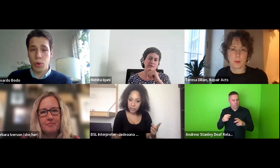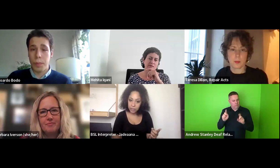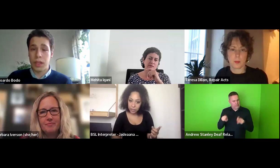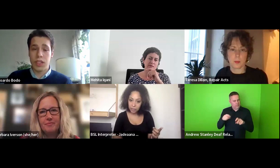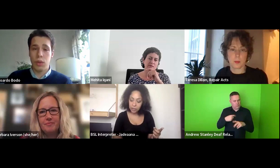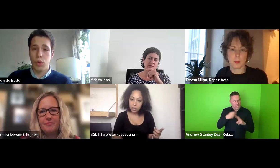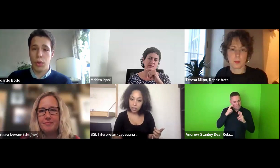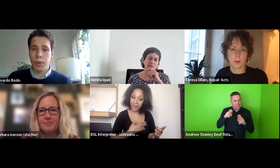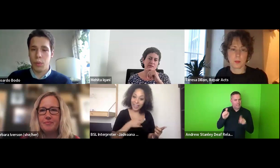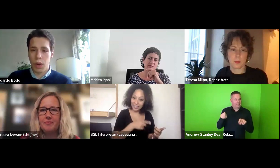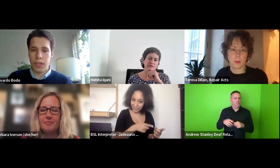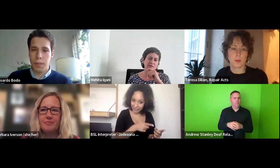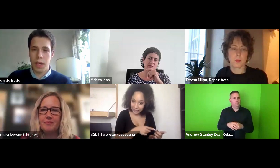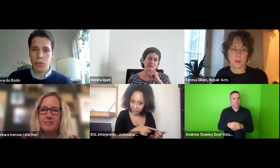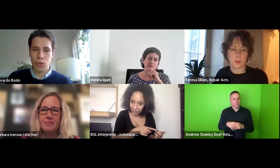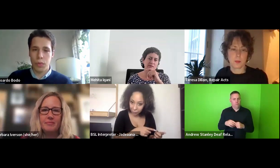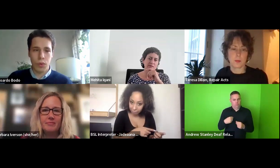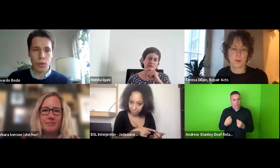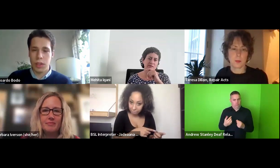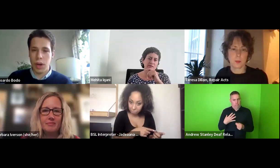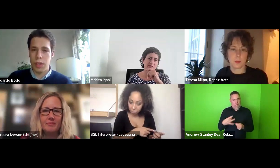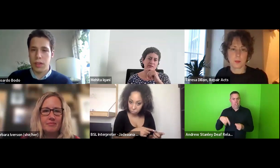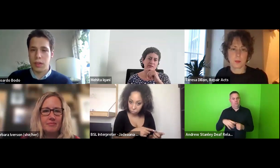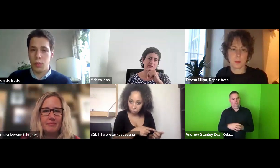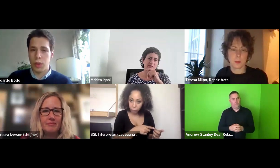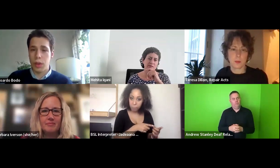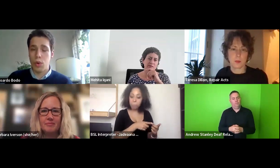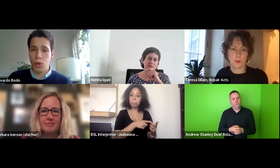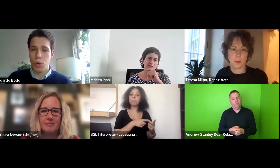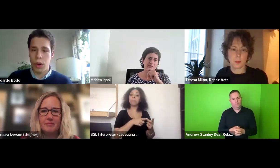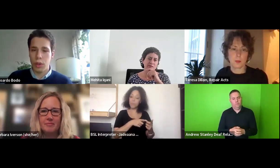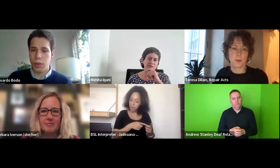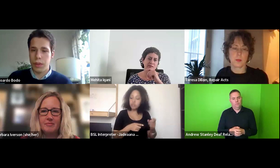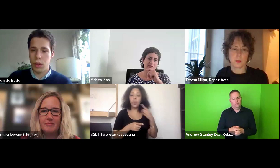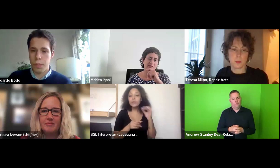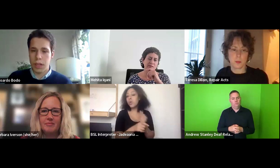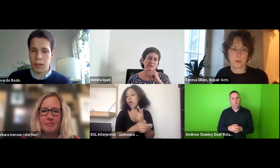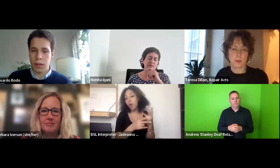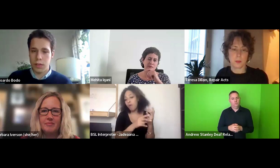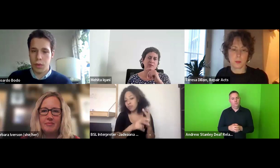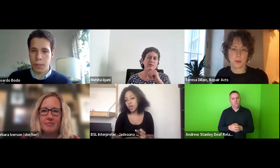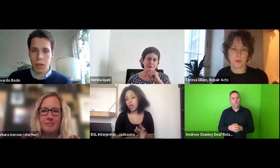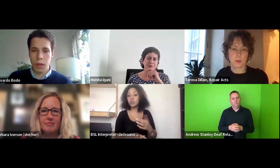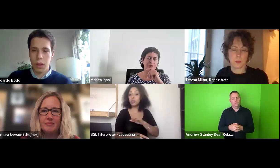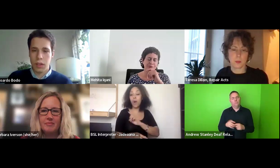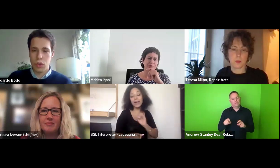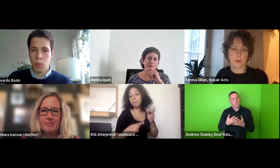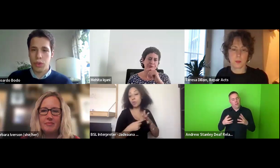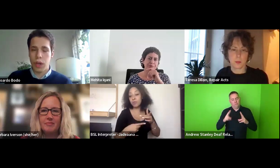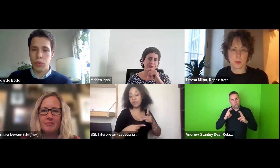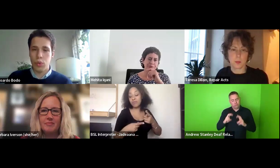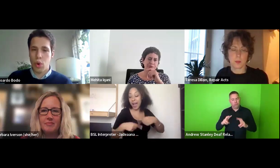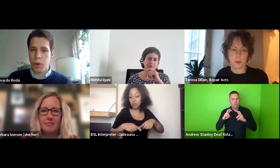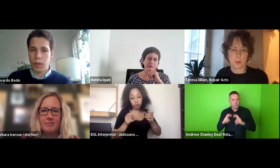both in Europe and outside Europe. We are based in Belgium. Of course, there are links with Congo, where a lot of the cobalt is from. And